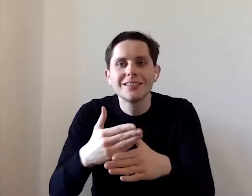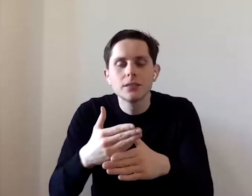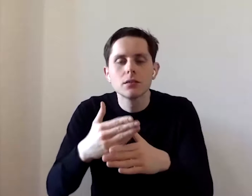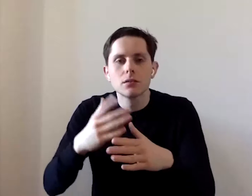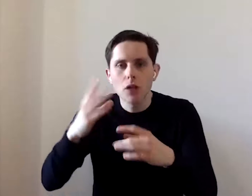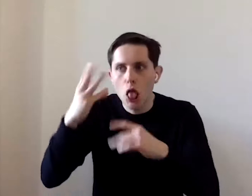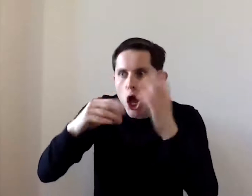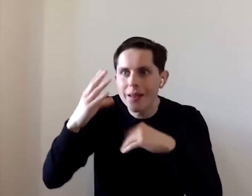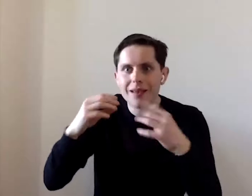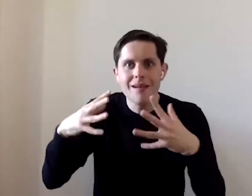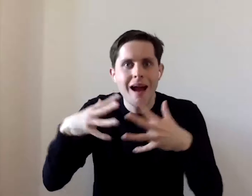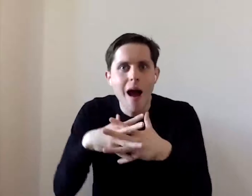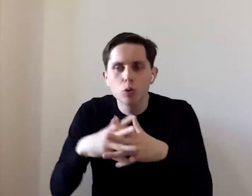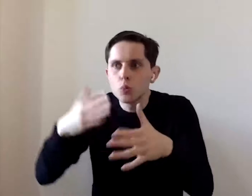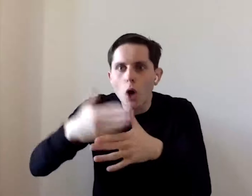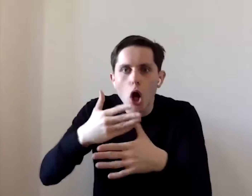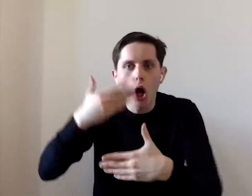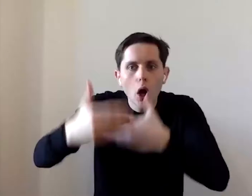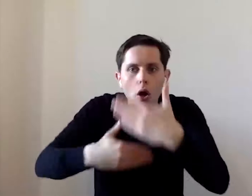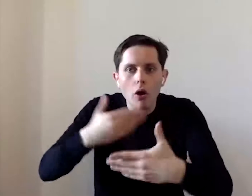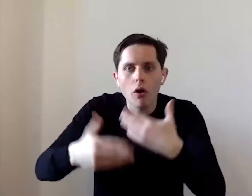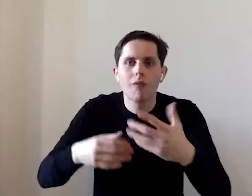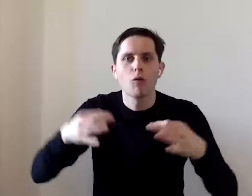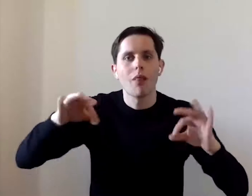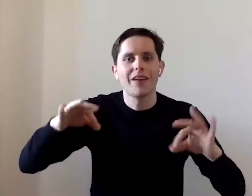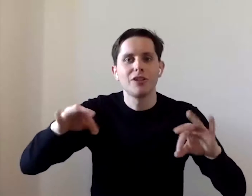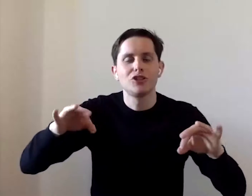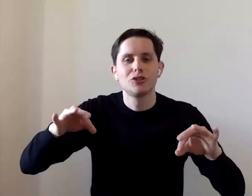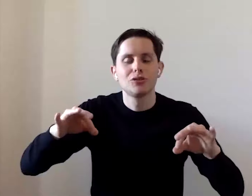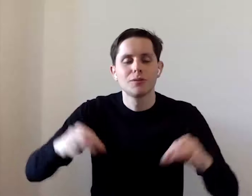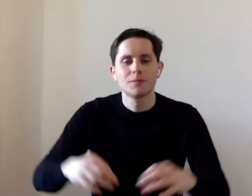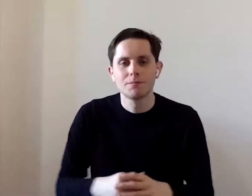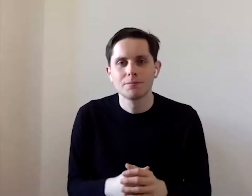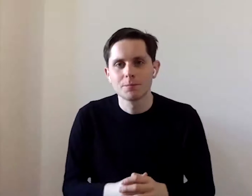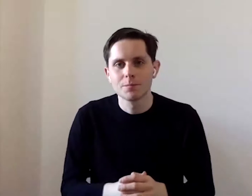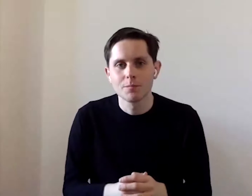purely about getting into practice, understanding how practice works, and becoming qualified.